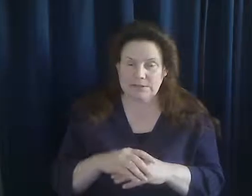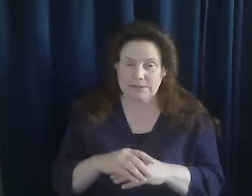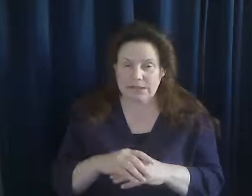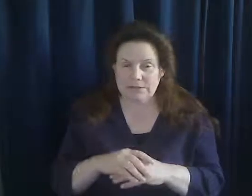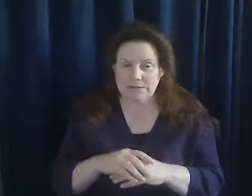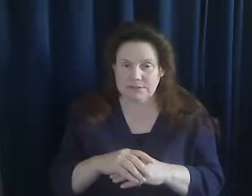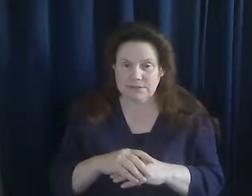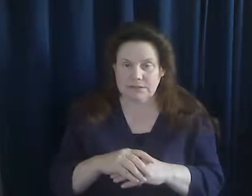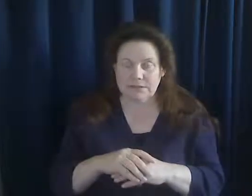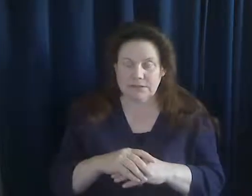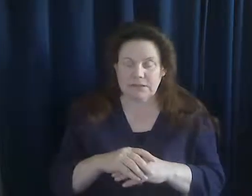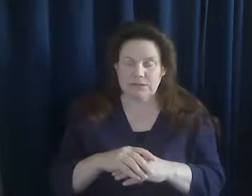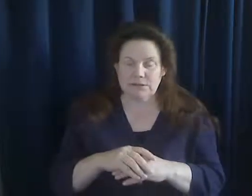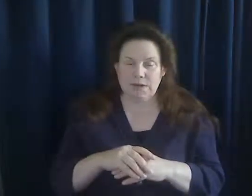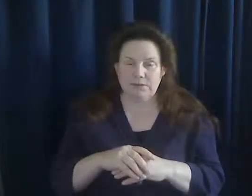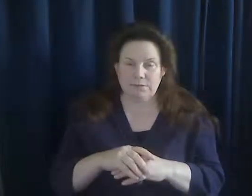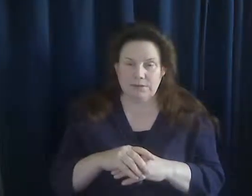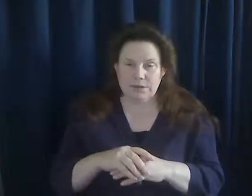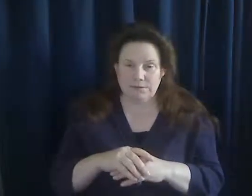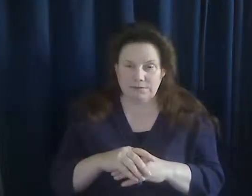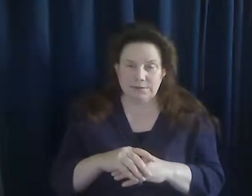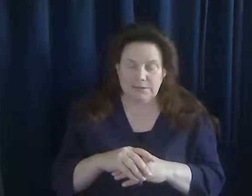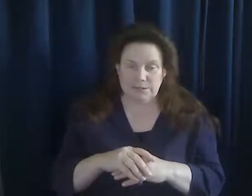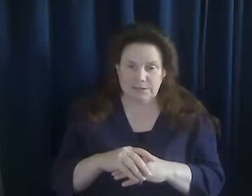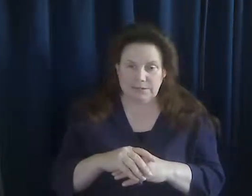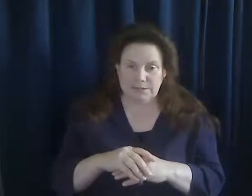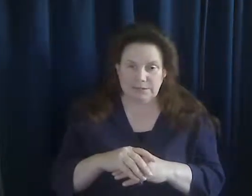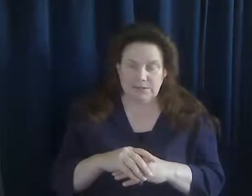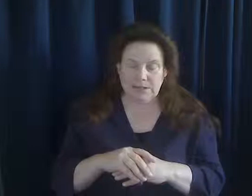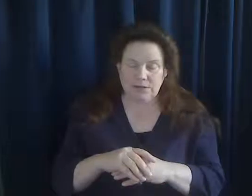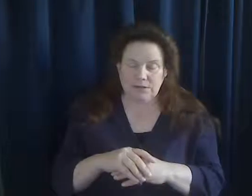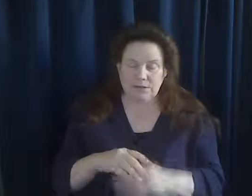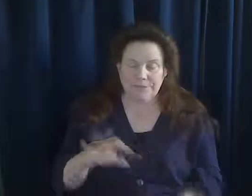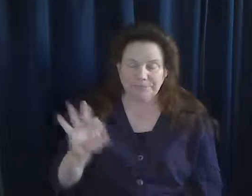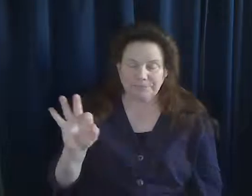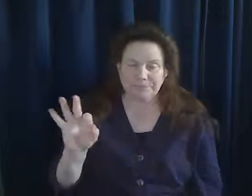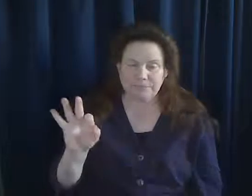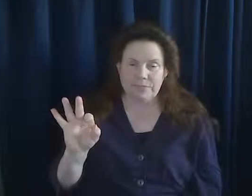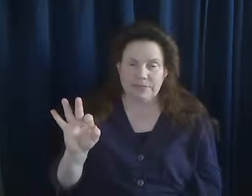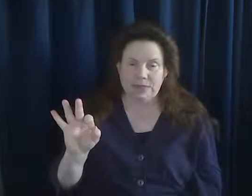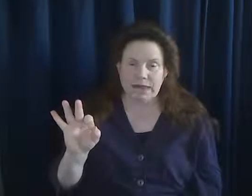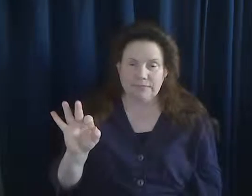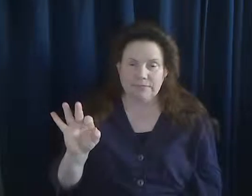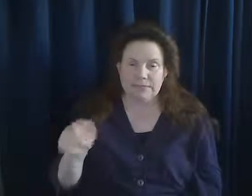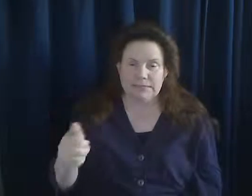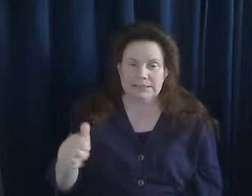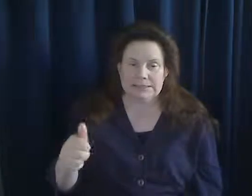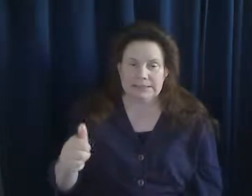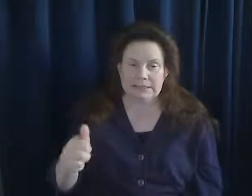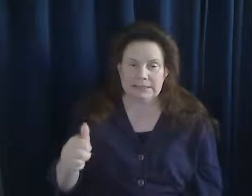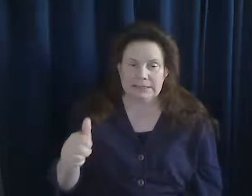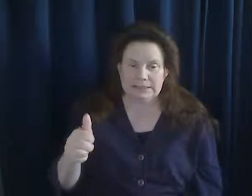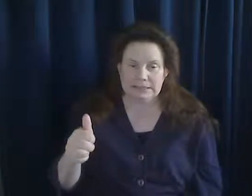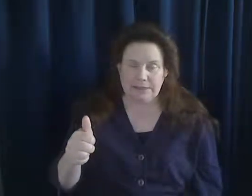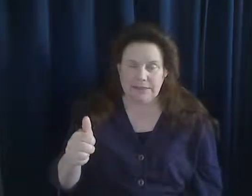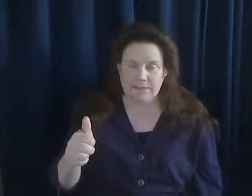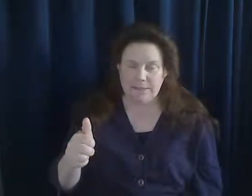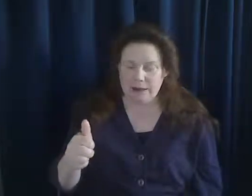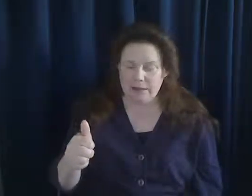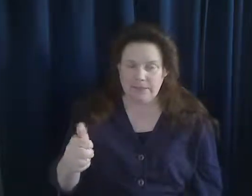and letters. So you have to be careful to make sure that it's clearly understood. 9, 10. It's a thumb up